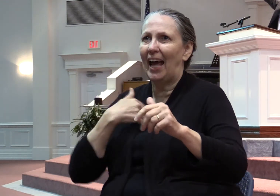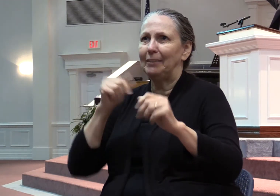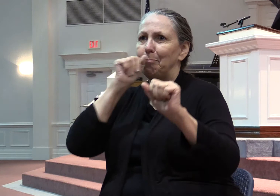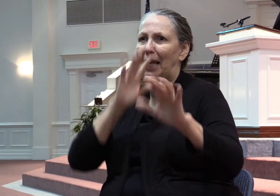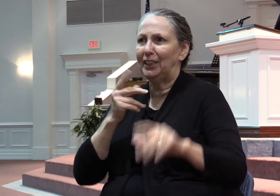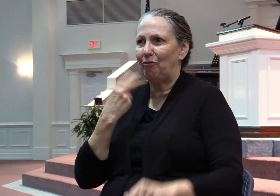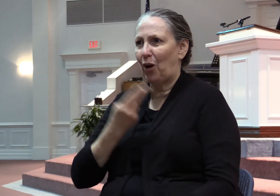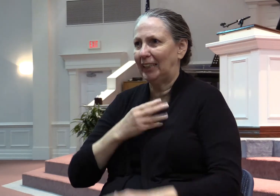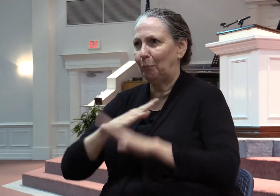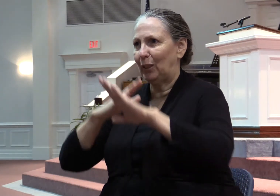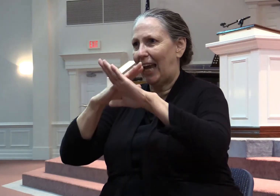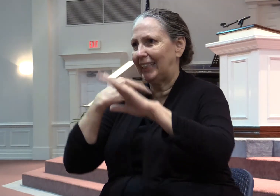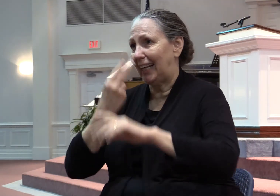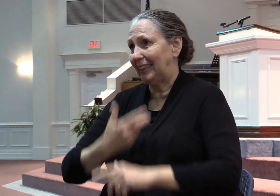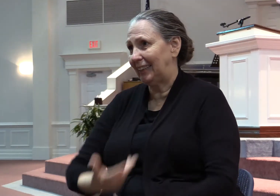mountain. All right, now.